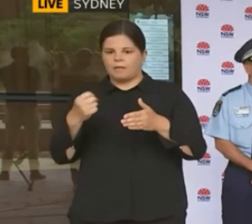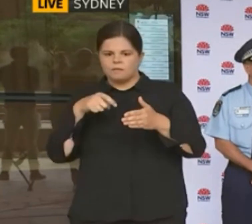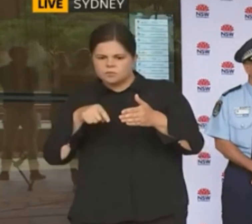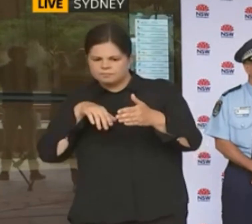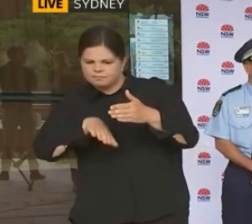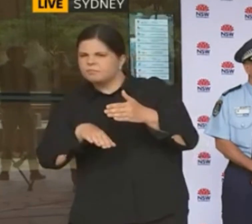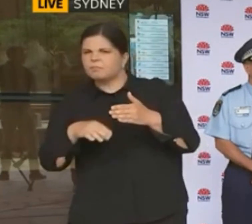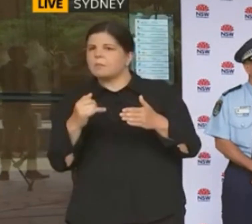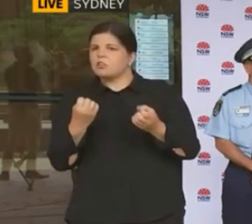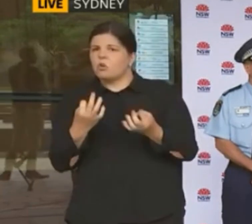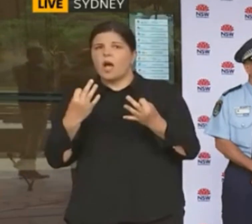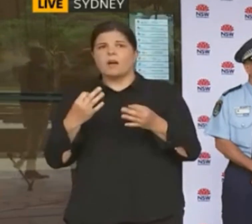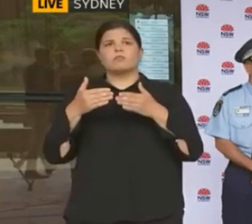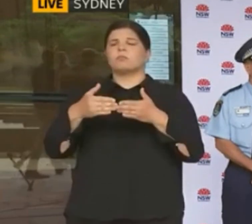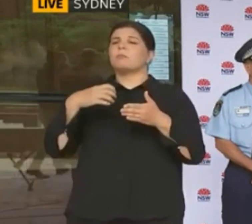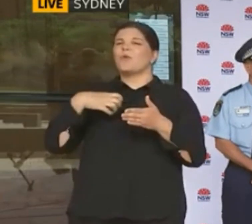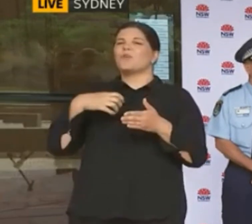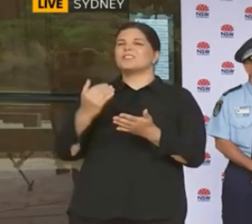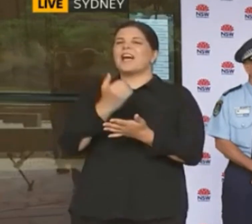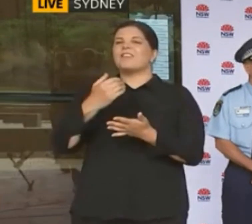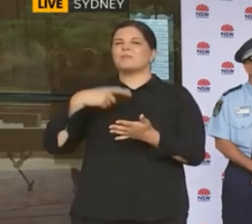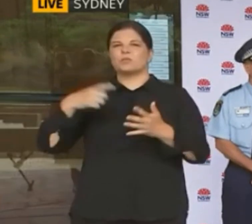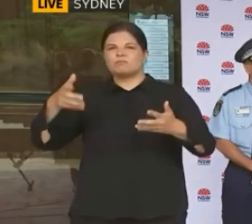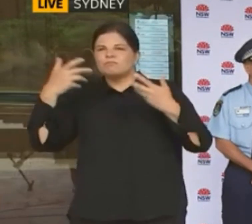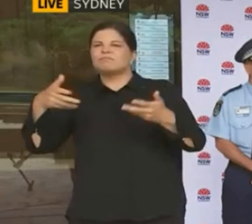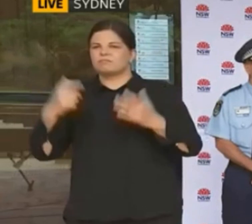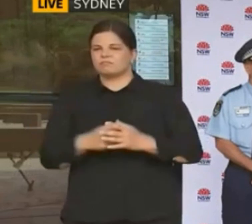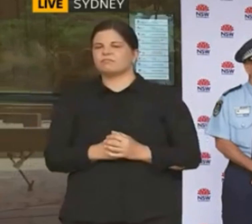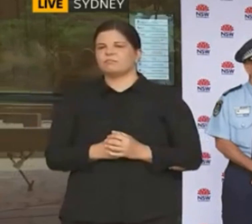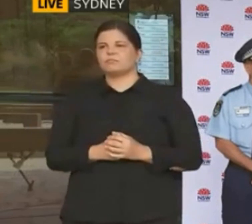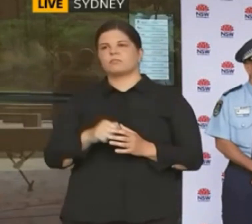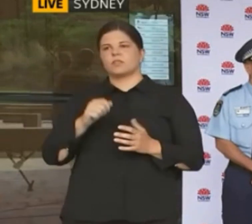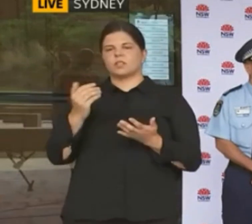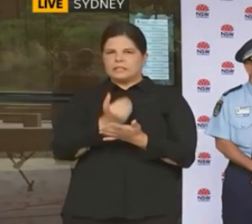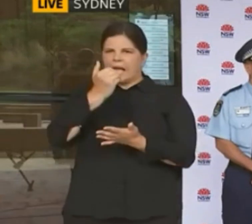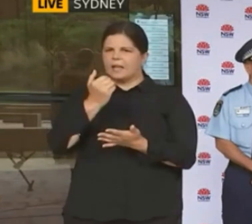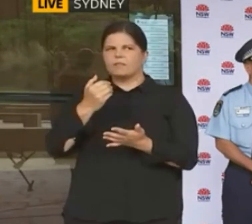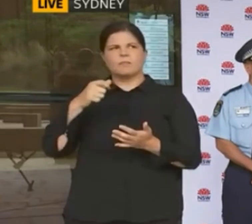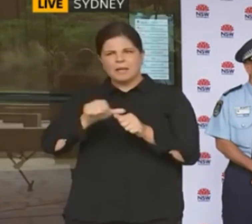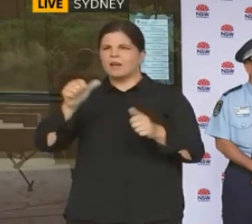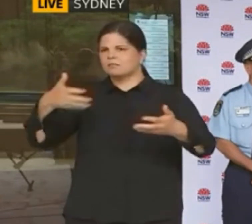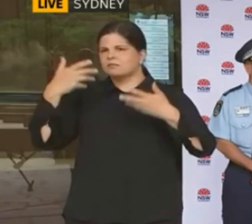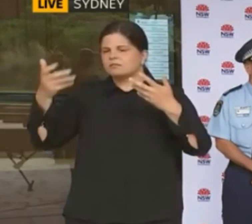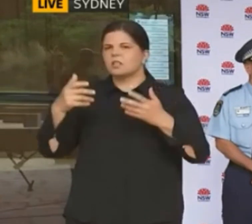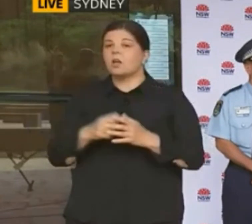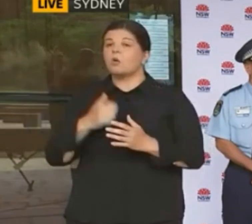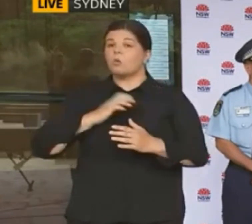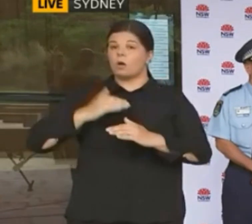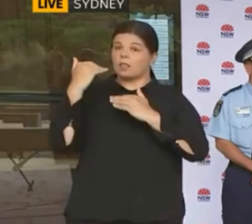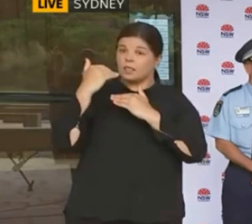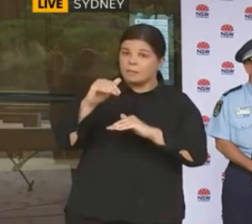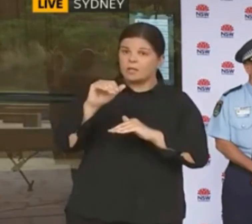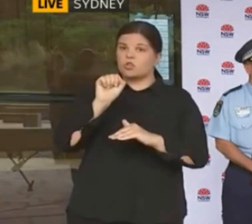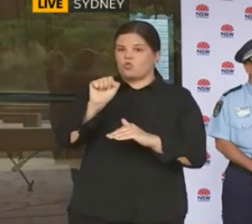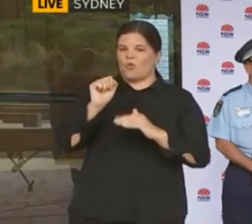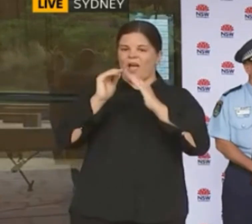got a cabin, that's a safer environment you're out in there. Where the ideal is that you limit it to your immediate household